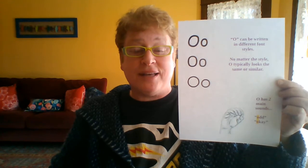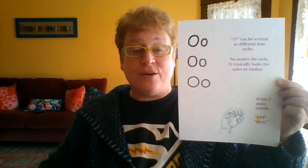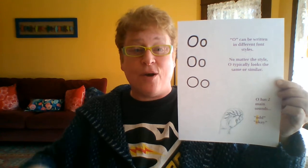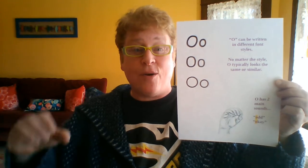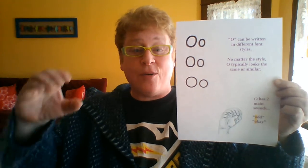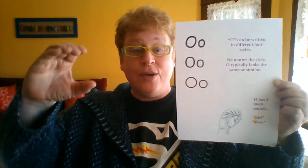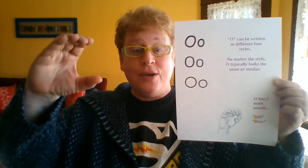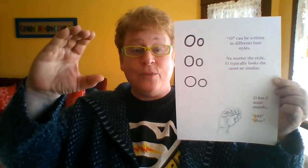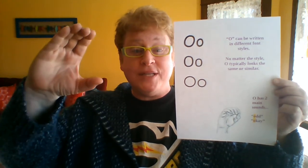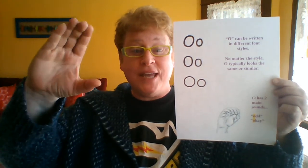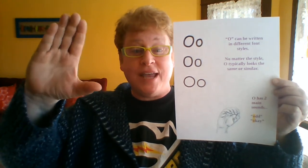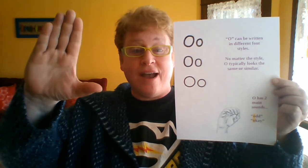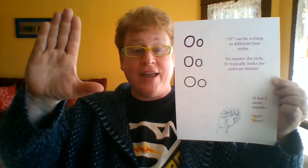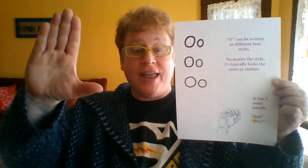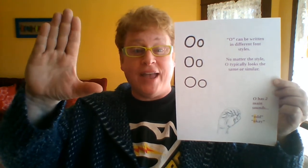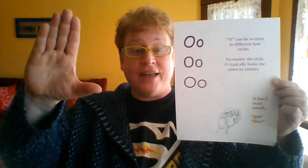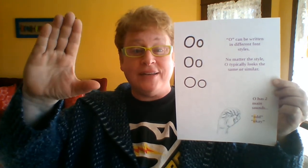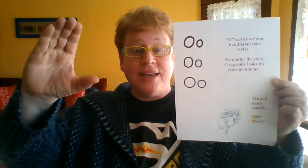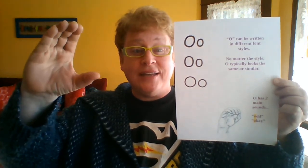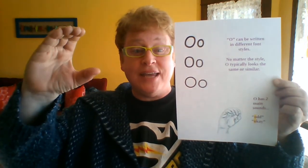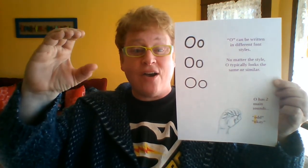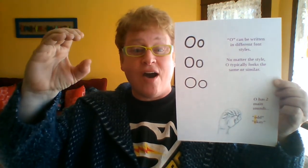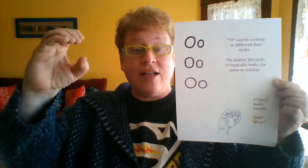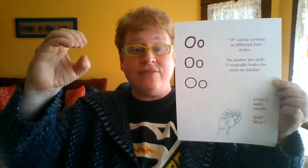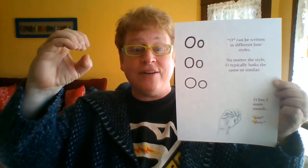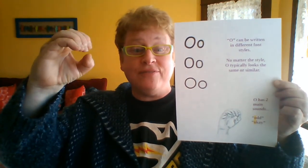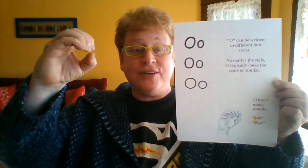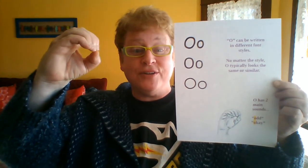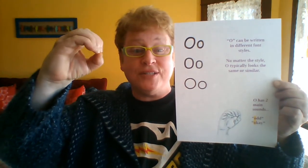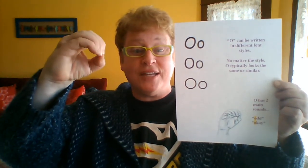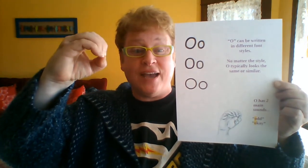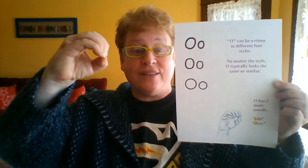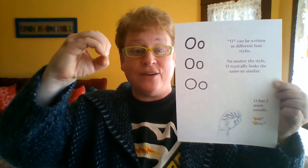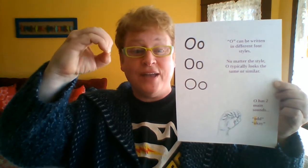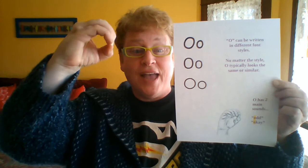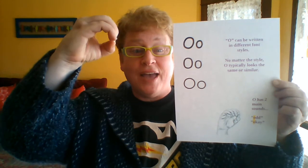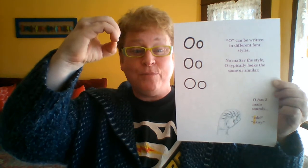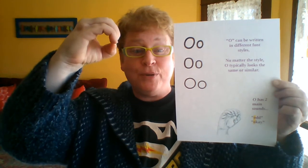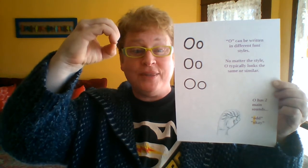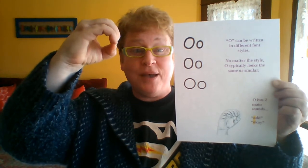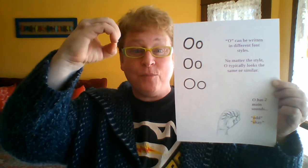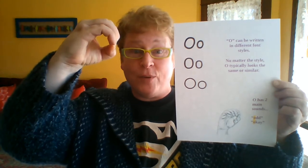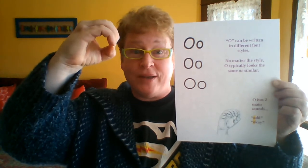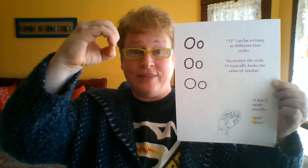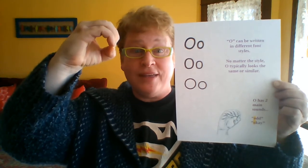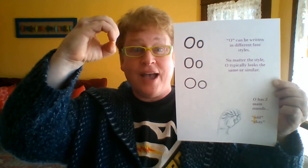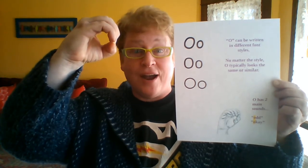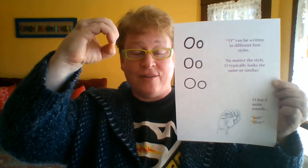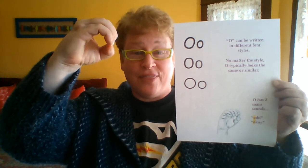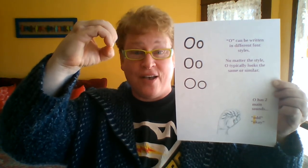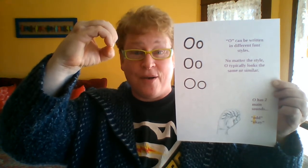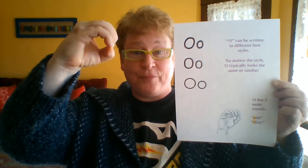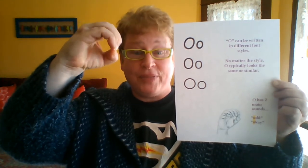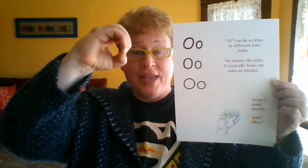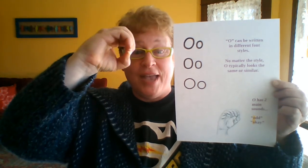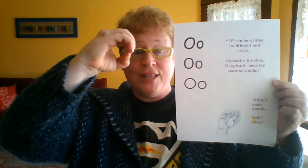letter O. We take our hand, take all of our fingers together, and put them with our thumb. And